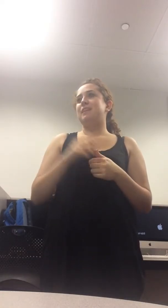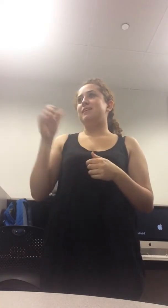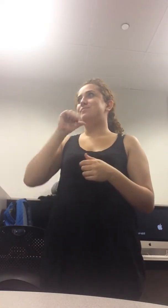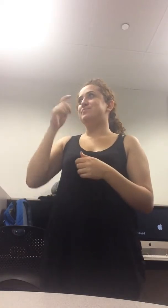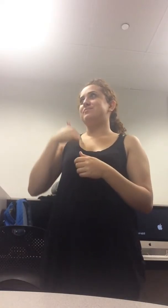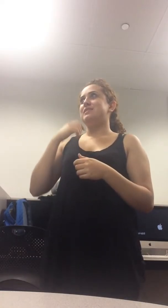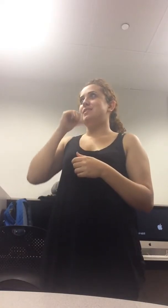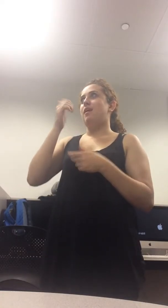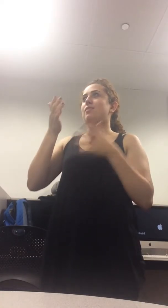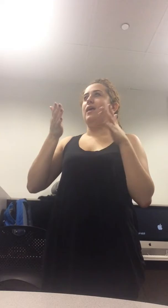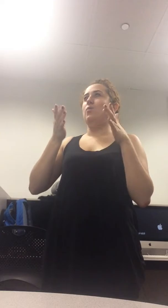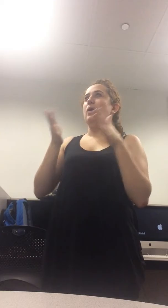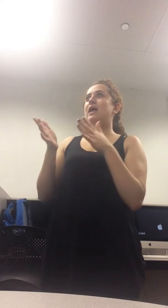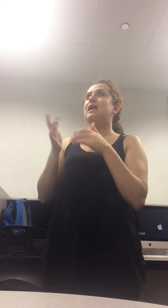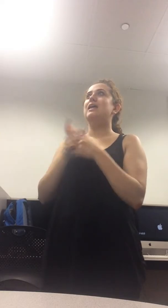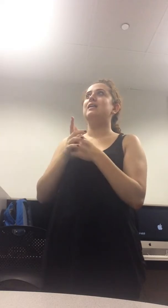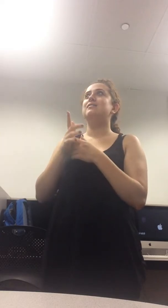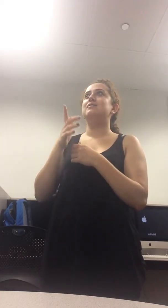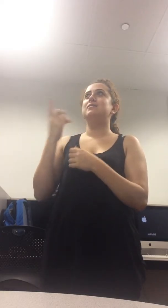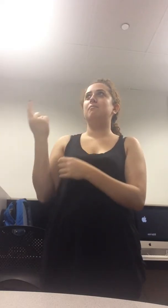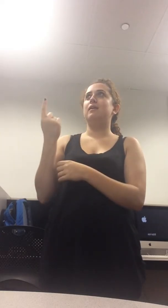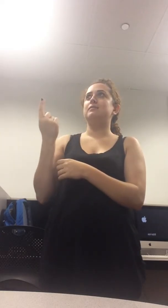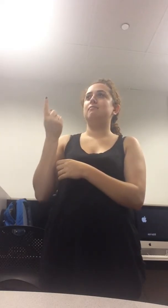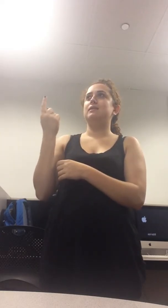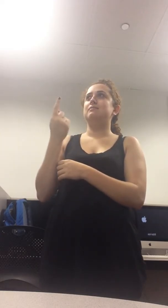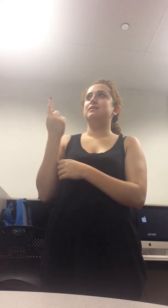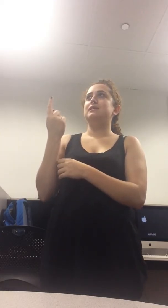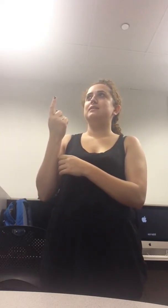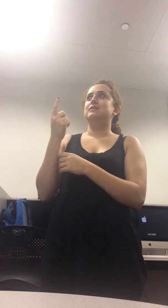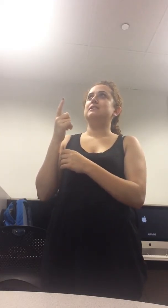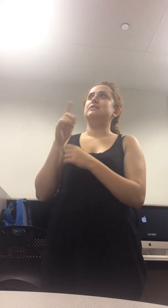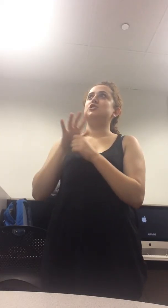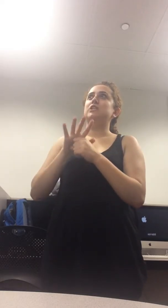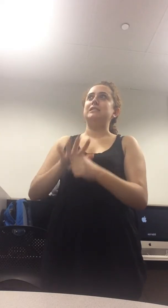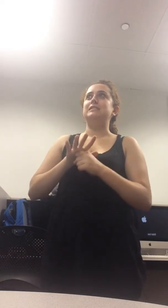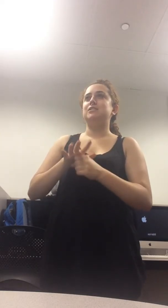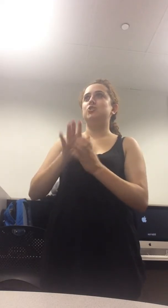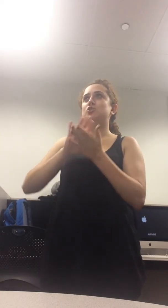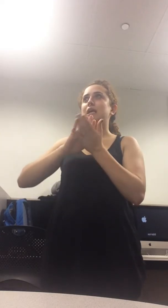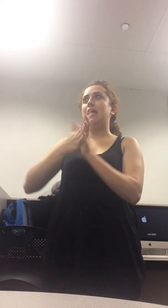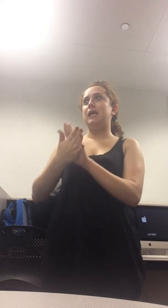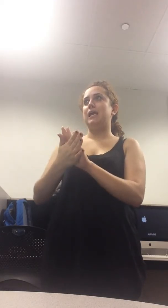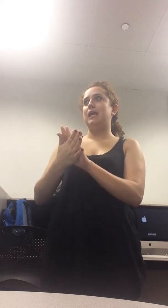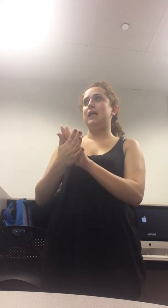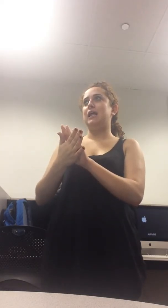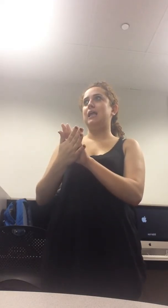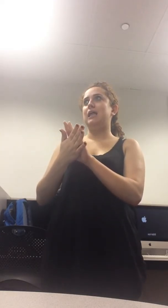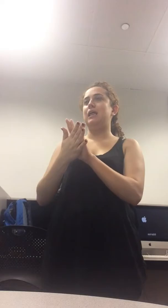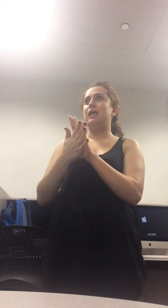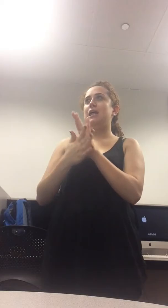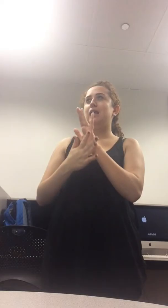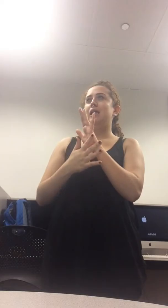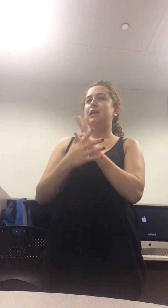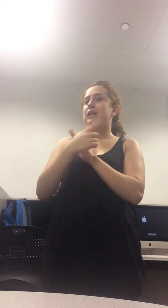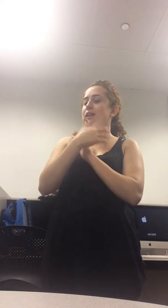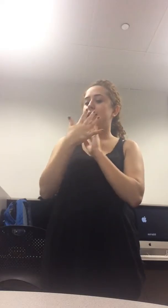like want them to hang out with their friends, so you might get stressed out, and you're stressed out. That's a